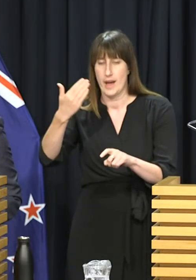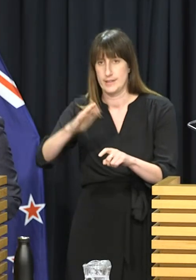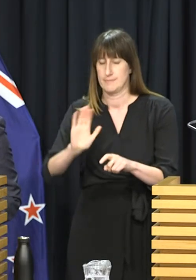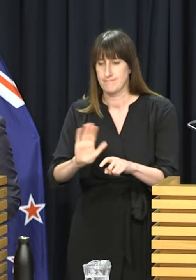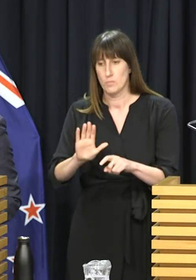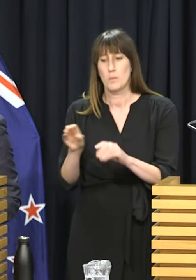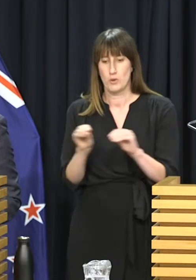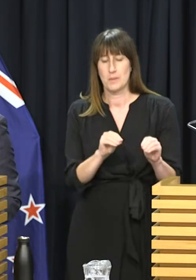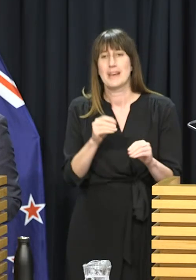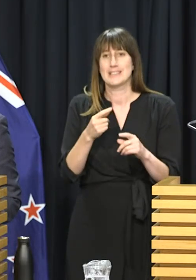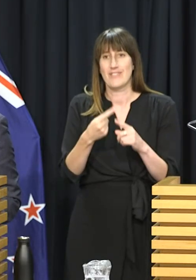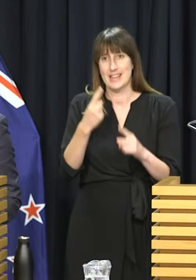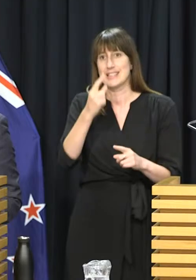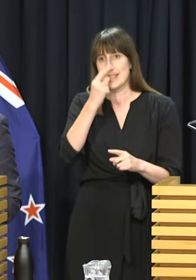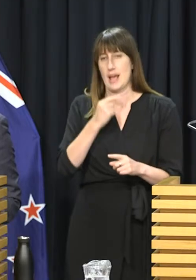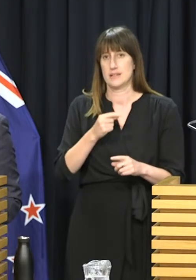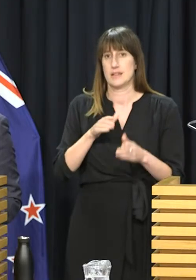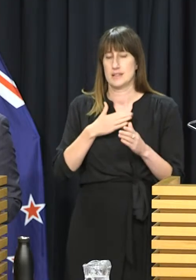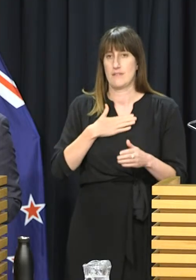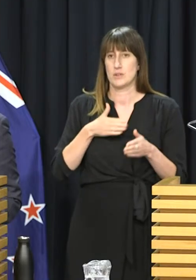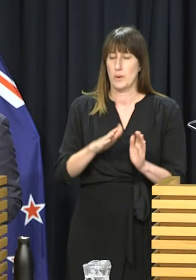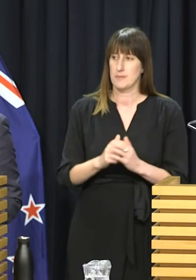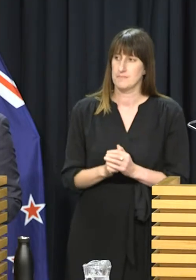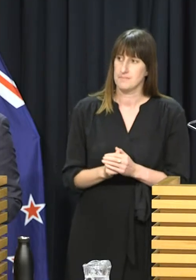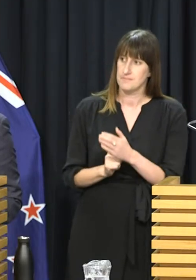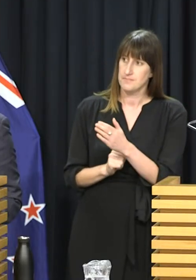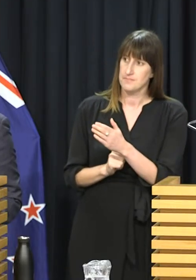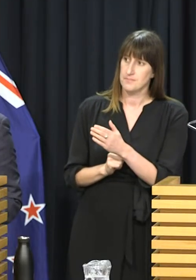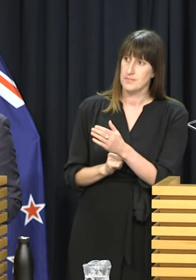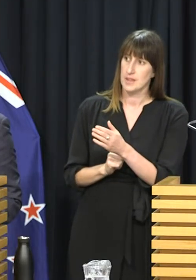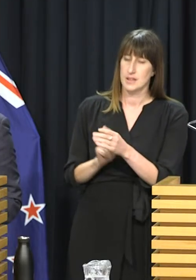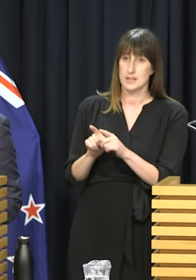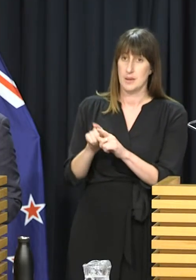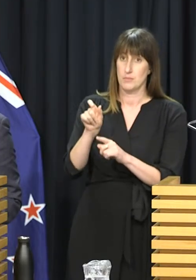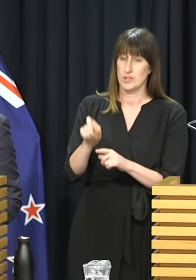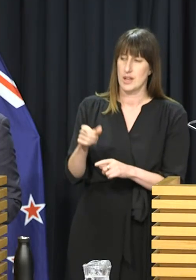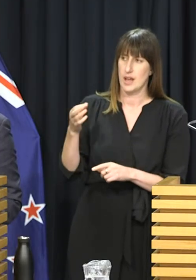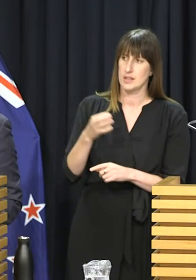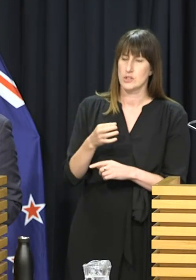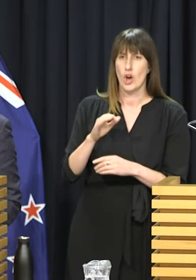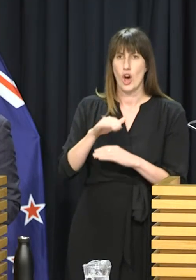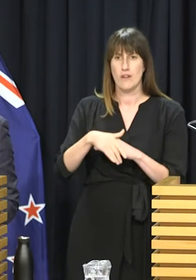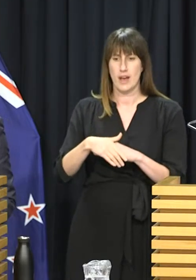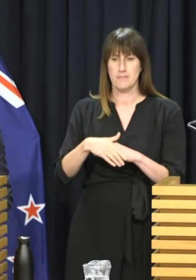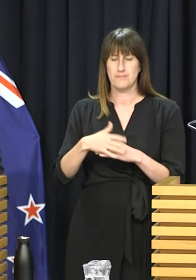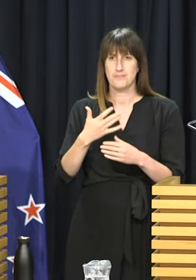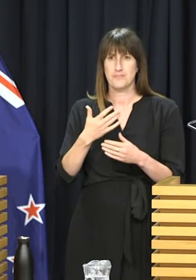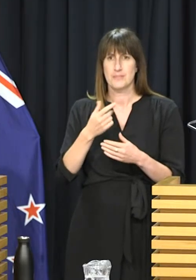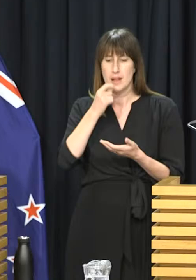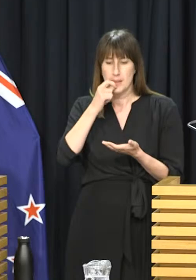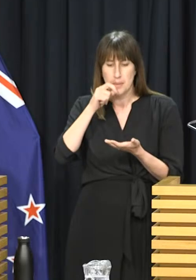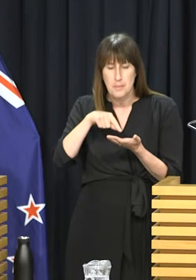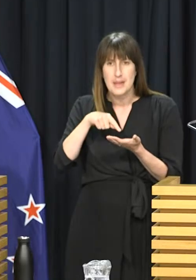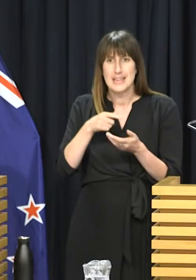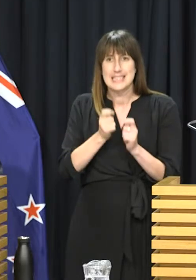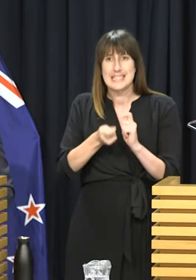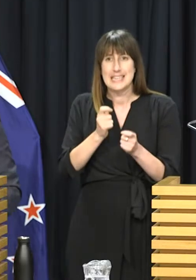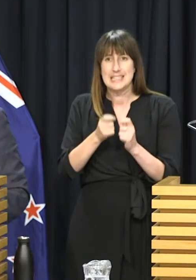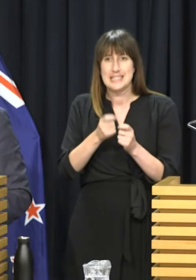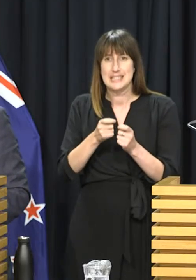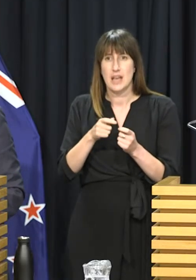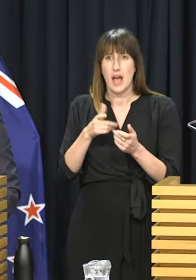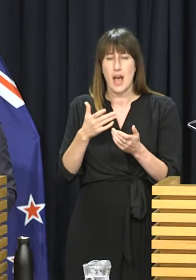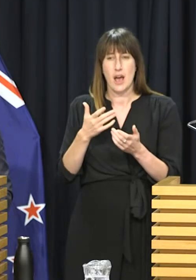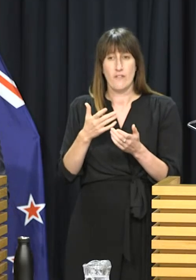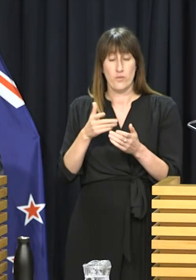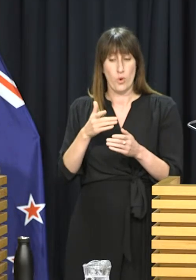quarantine. Can you just update us as to where your where saliva testing is for such workers so that they can be tested